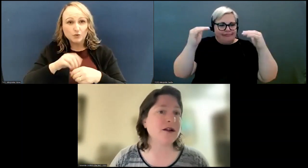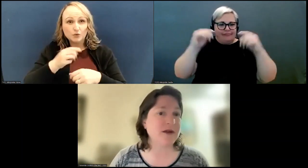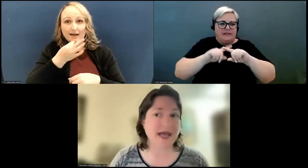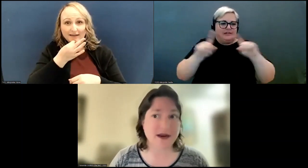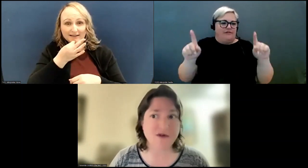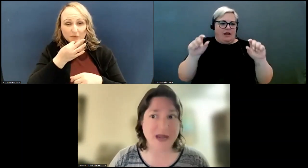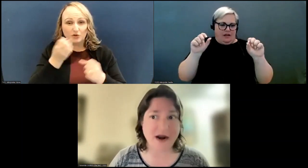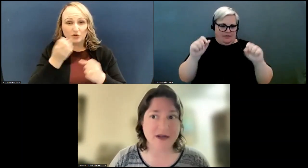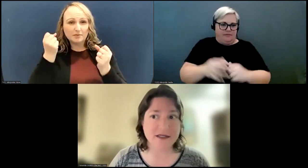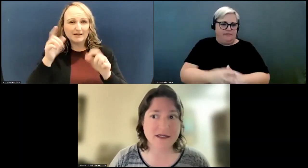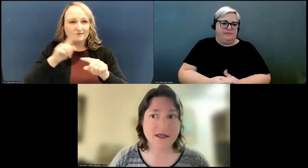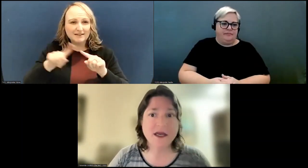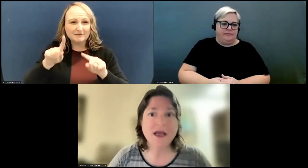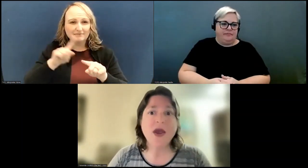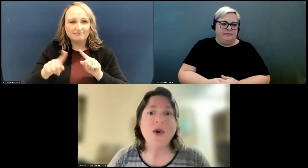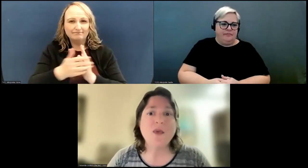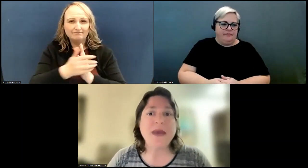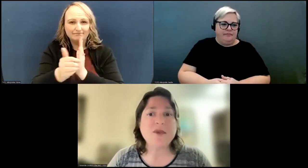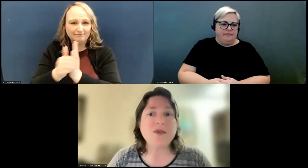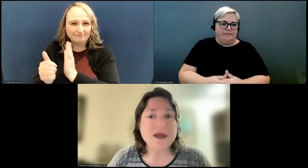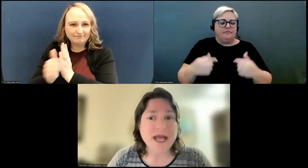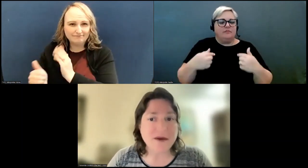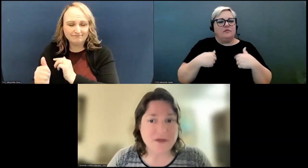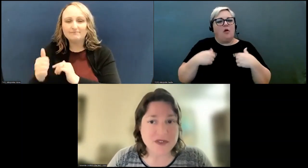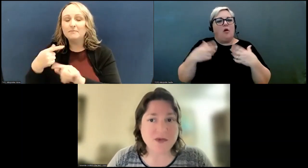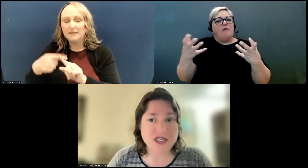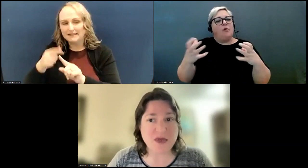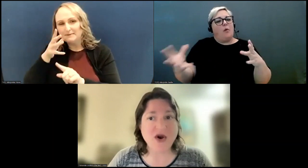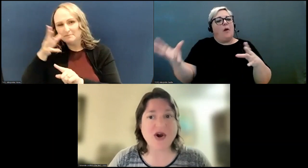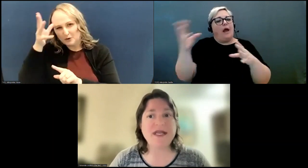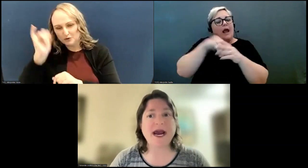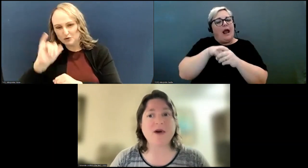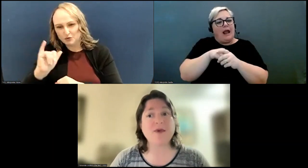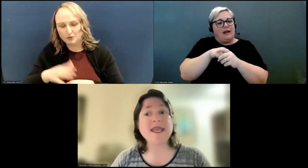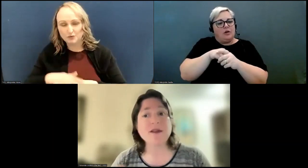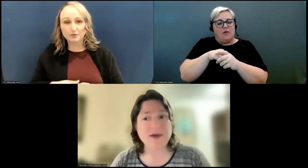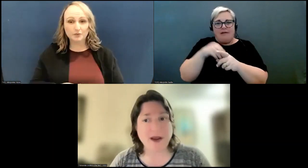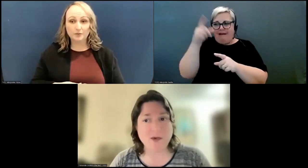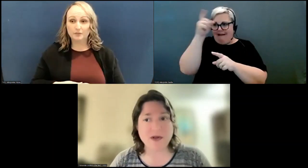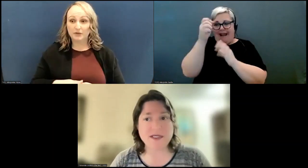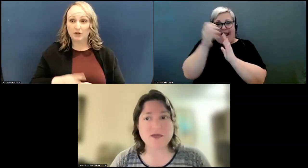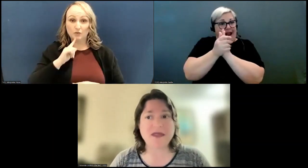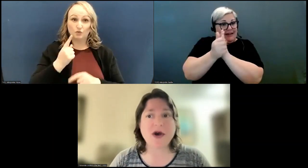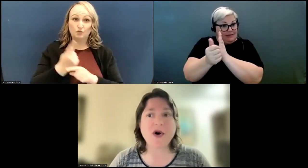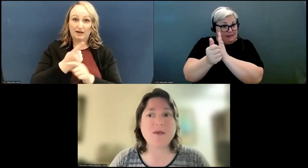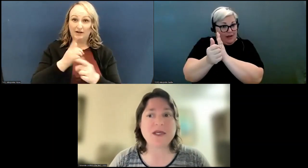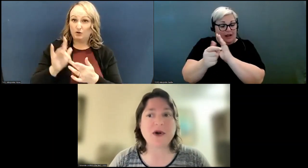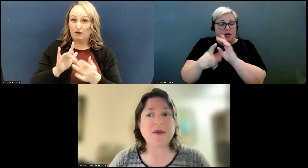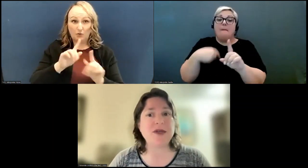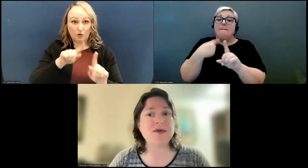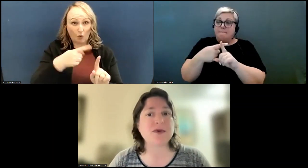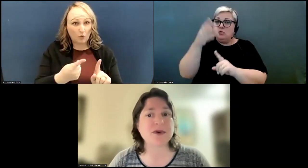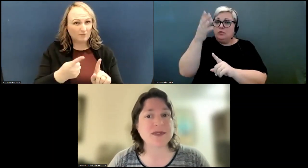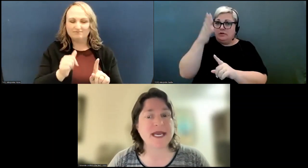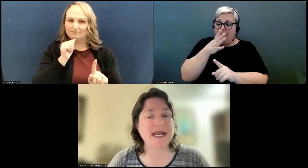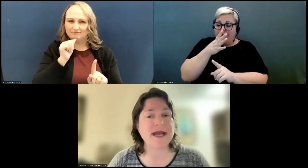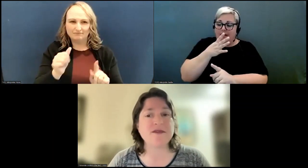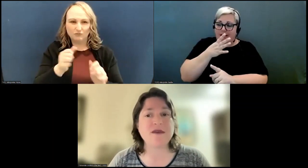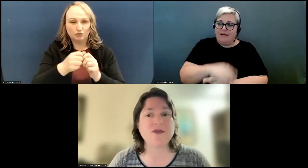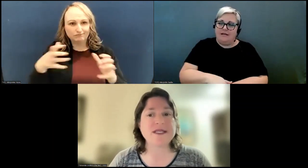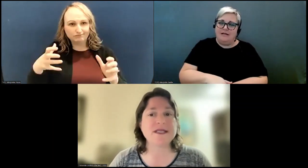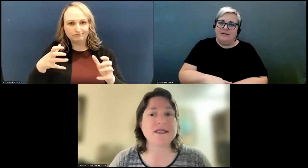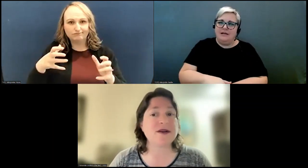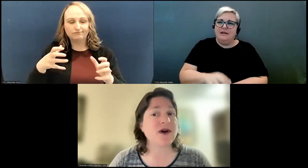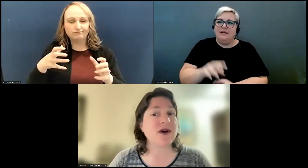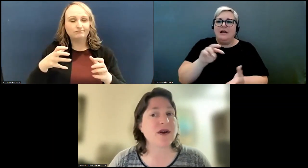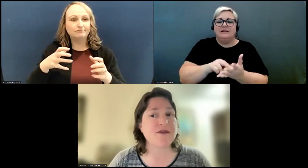hats, including that of parent. We made a real effort to reach beyond our regular networks with the hope to open new doors and